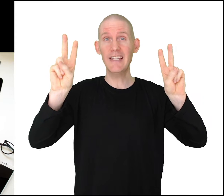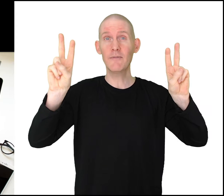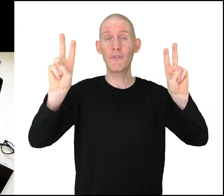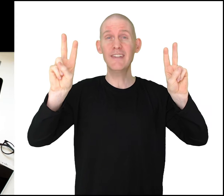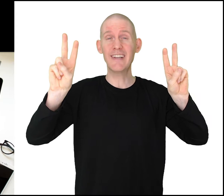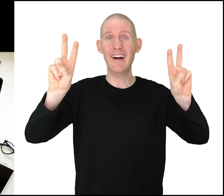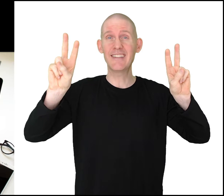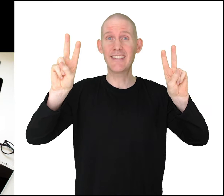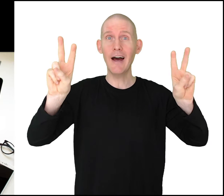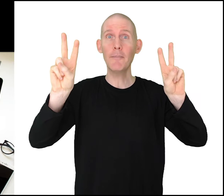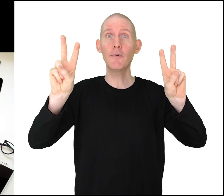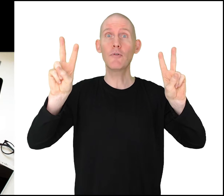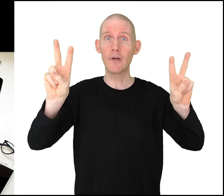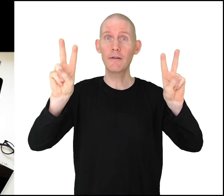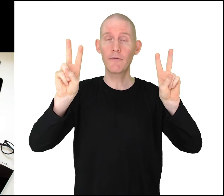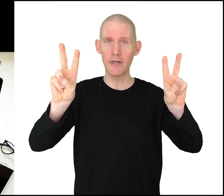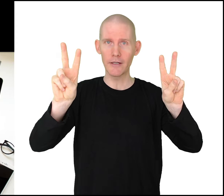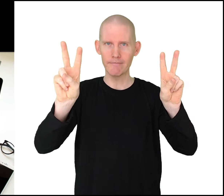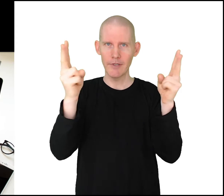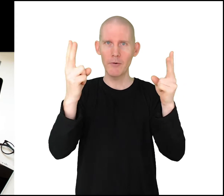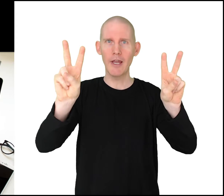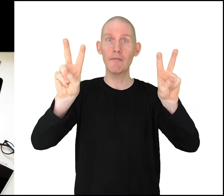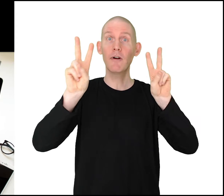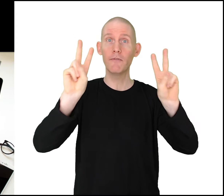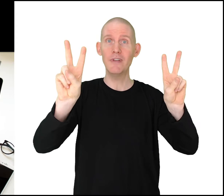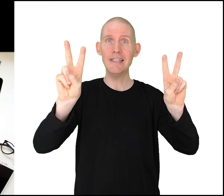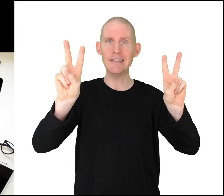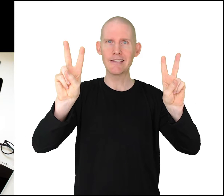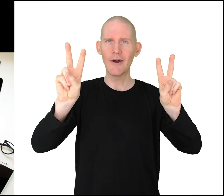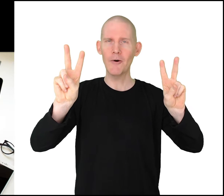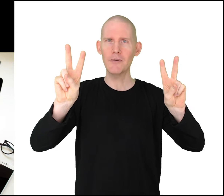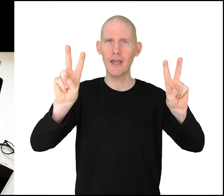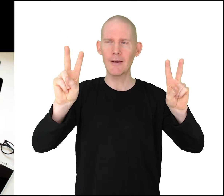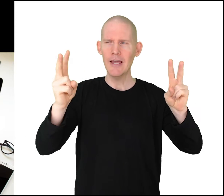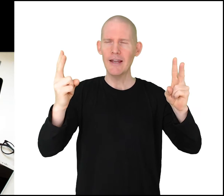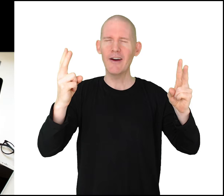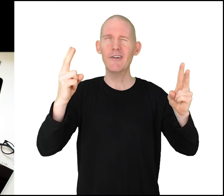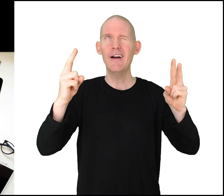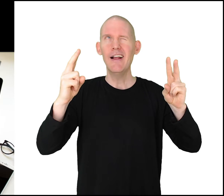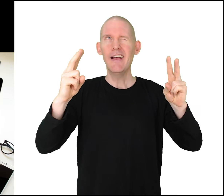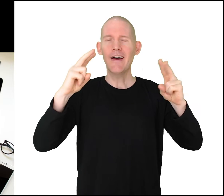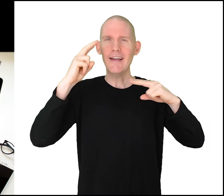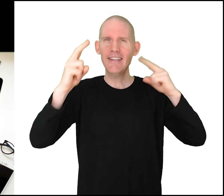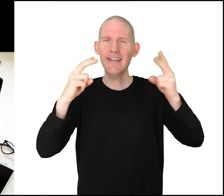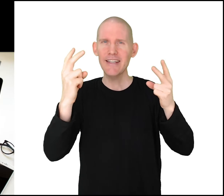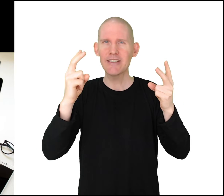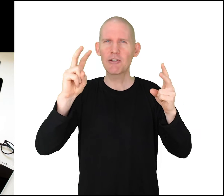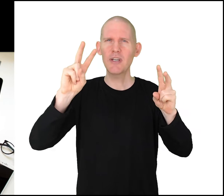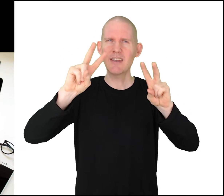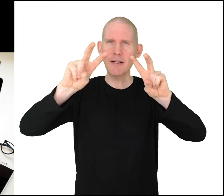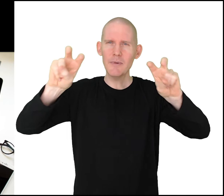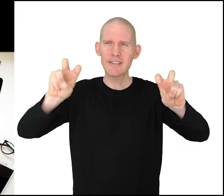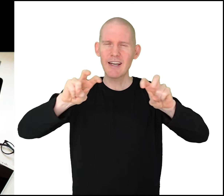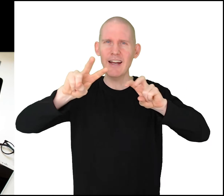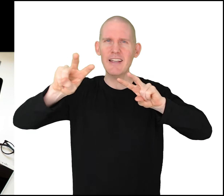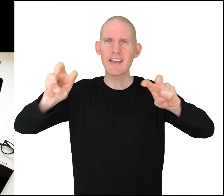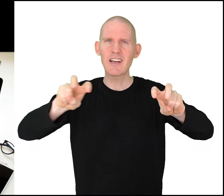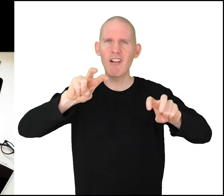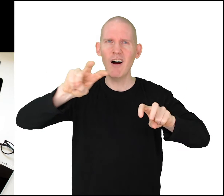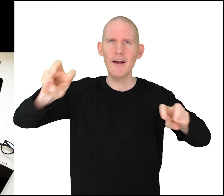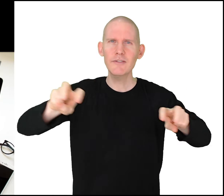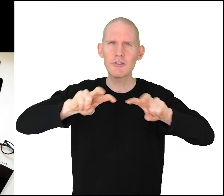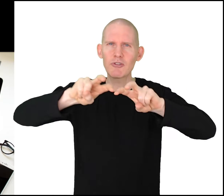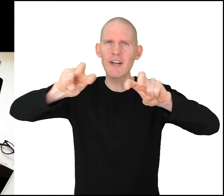front, in the front, on top of the ring finger. Now we have our V's. Okay, now the idea is, look at them as kind of